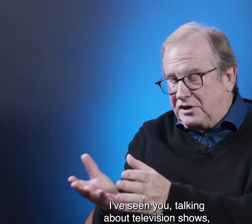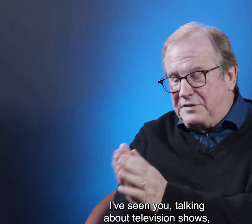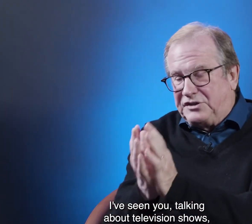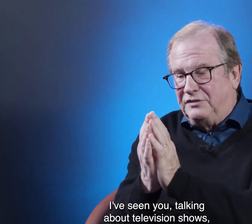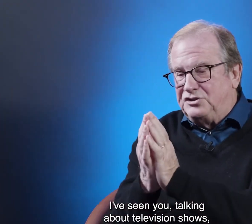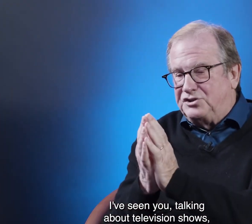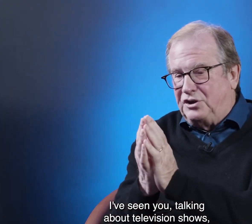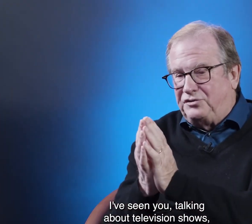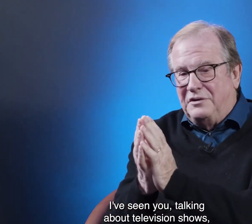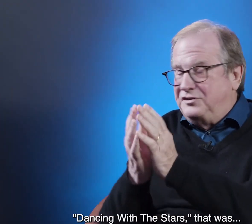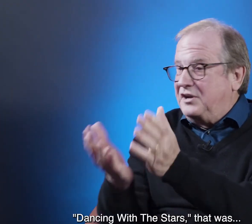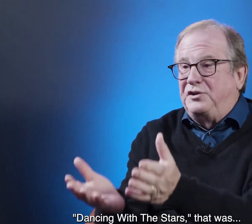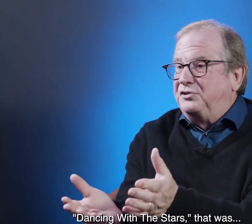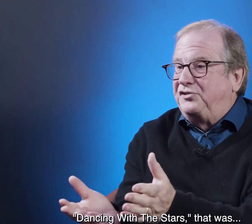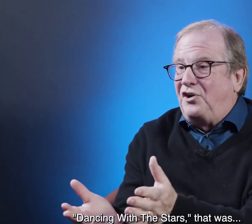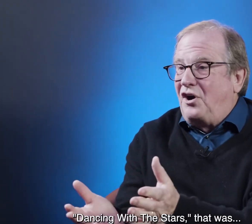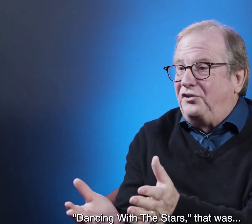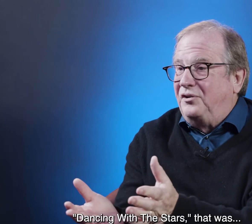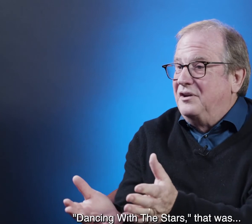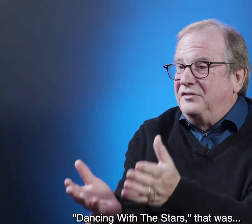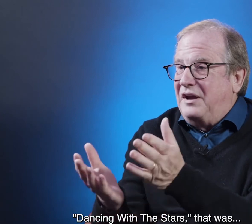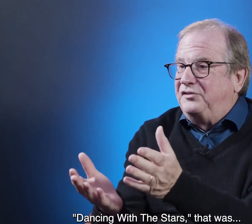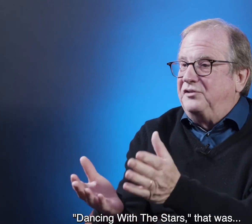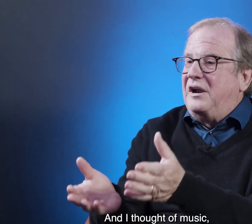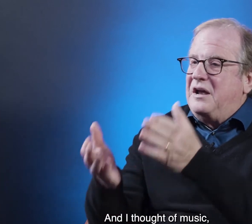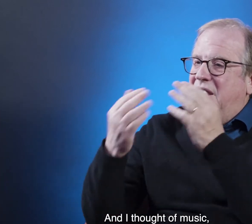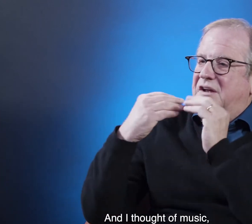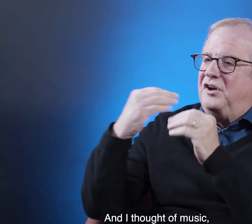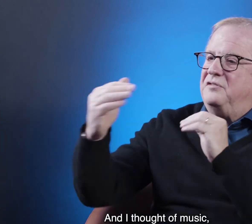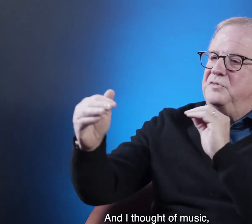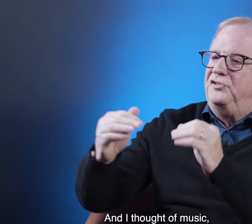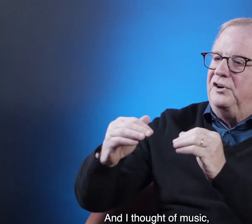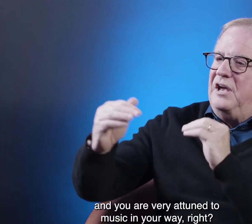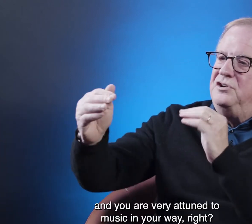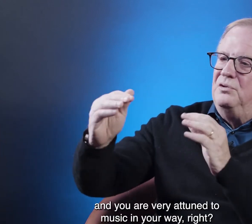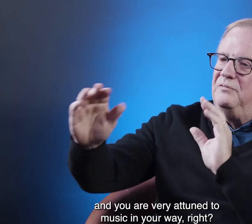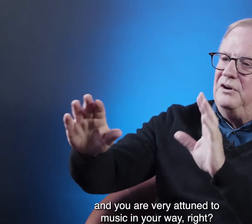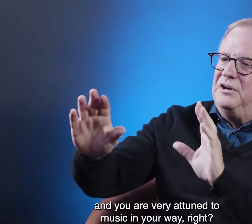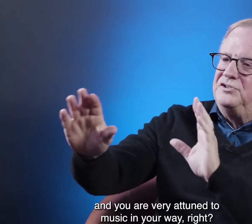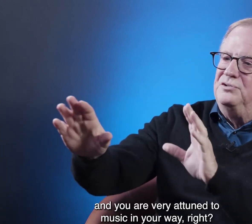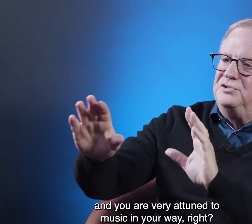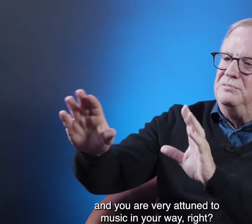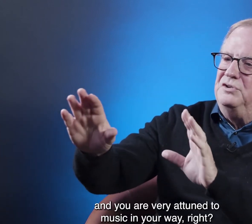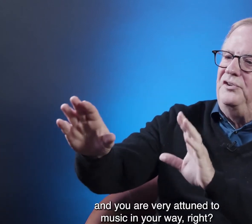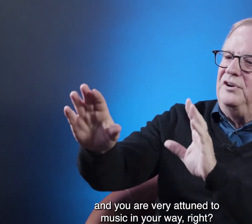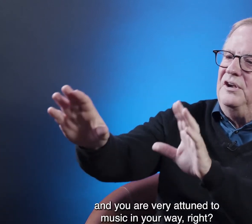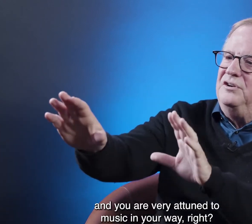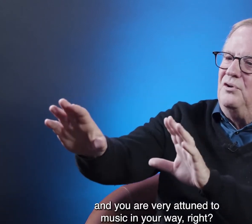about television shows, Dancing with the Stars. That was I thought of music, and you are very attuned to music in your